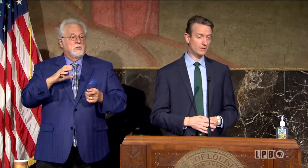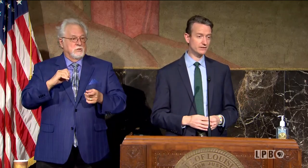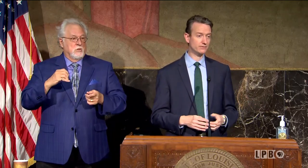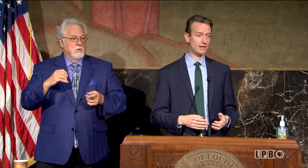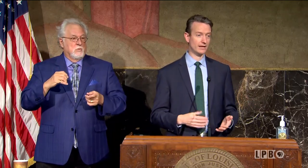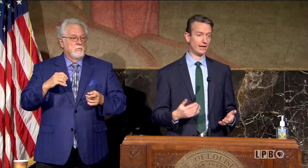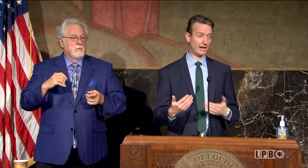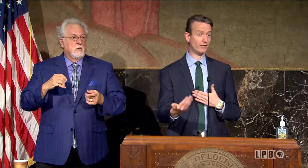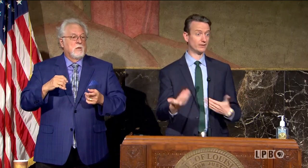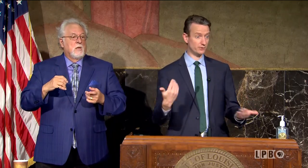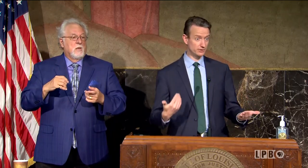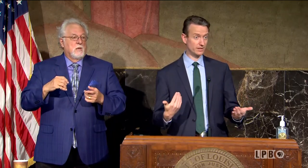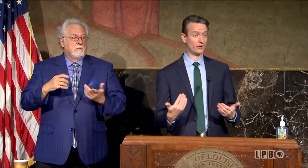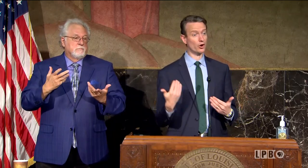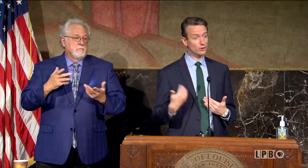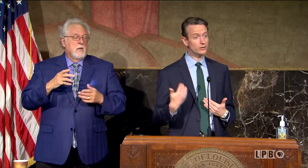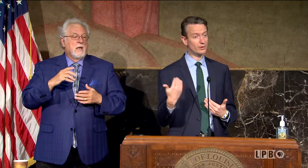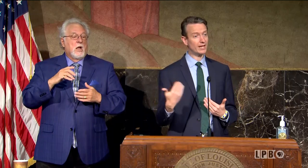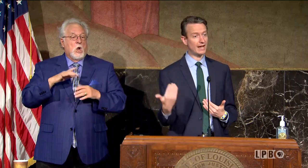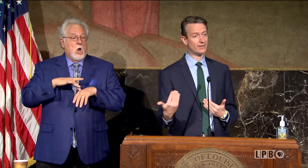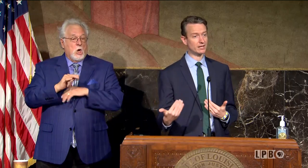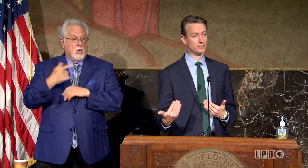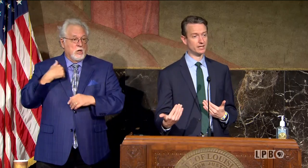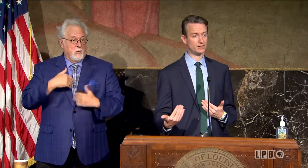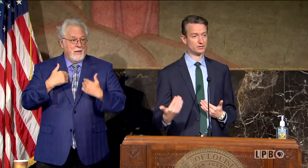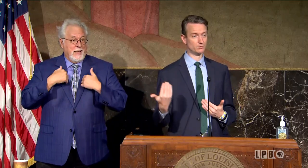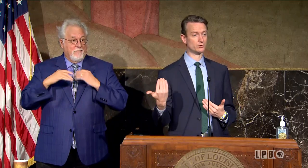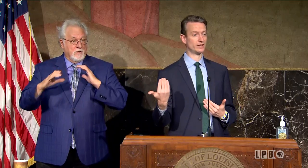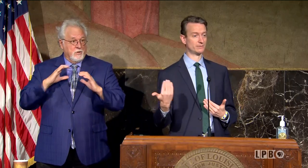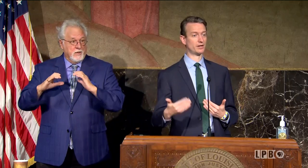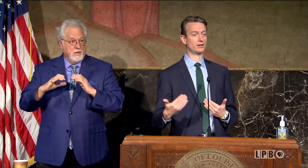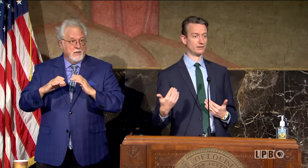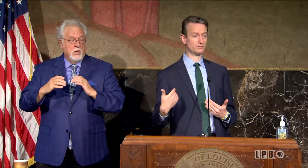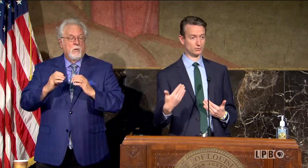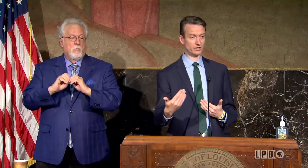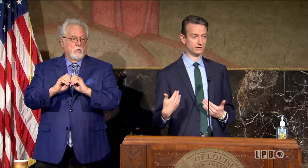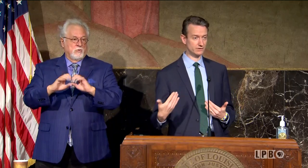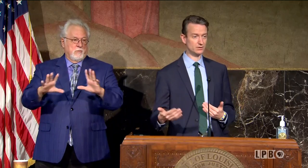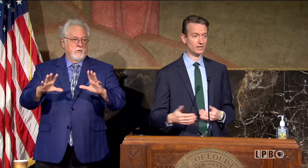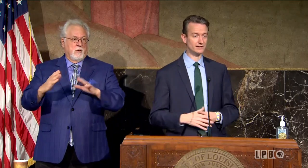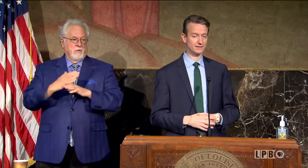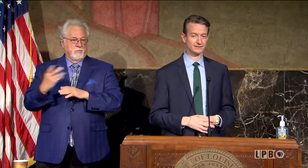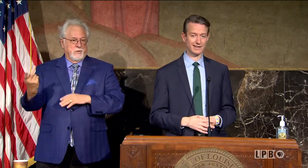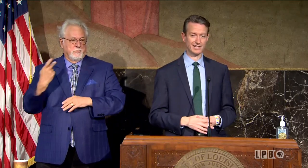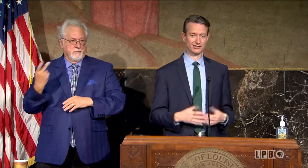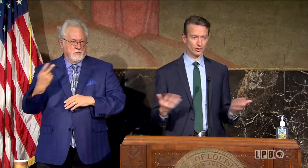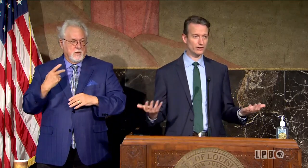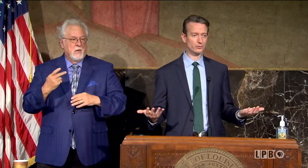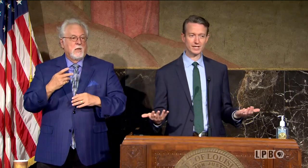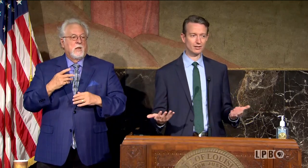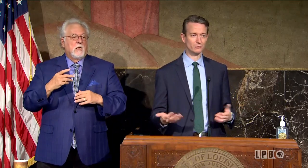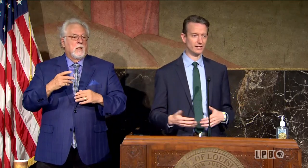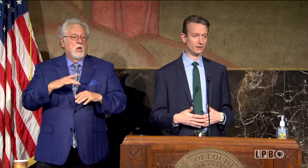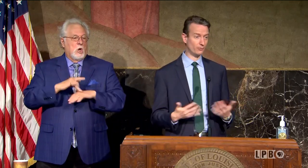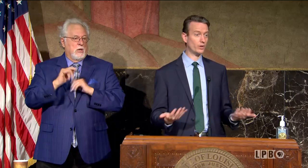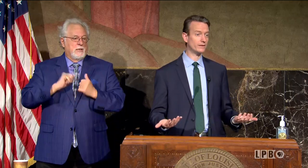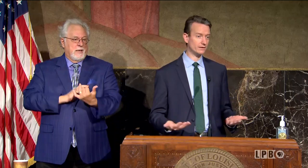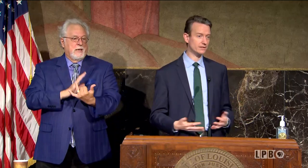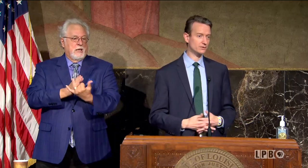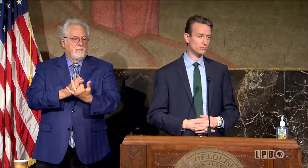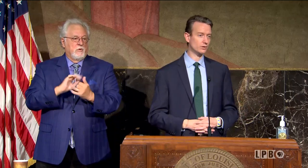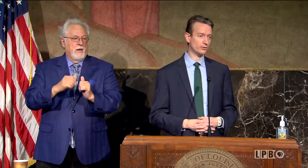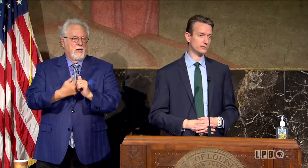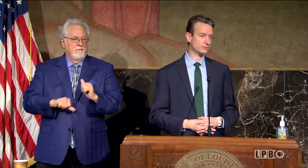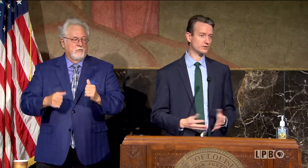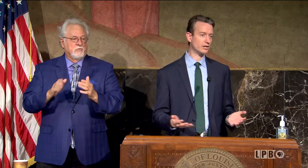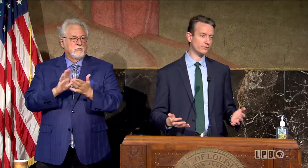tested positive, and vice versa. The earlier that we have that communication, the more transparent it is between us as two entities, the earlier that we can intervene and avoid things